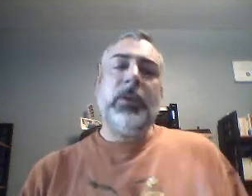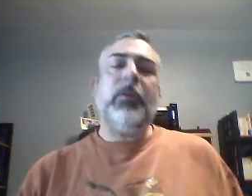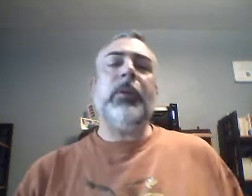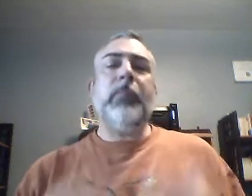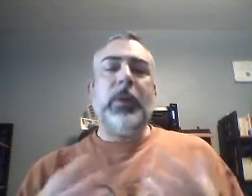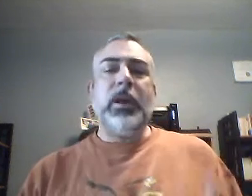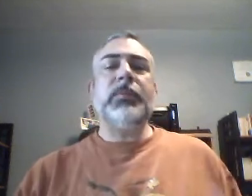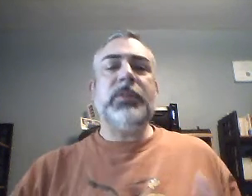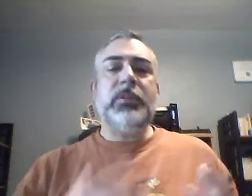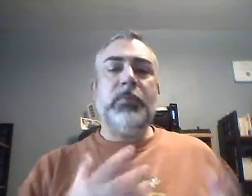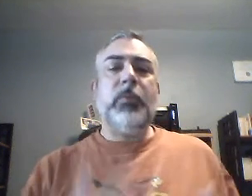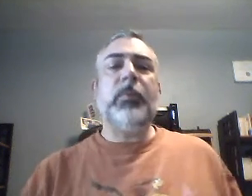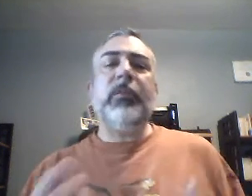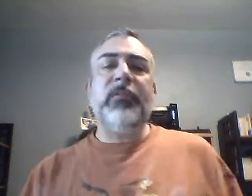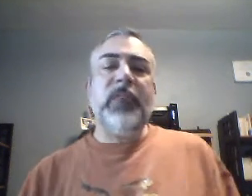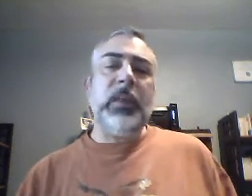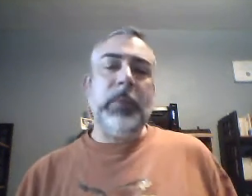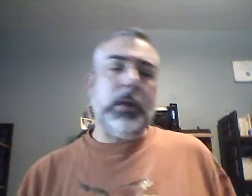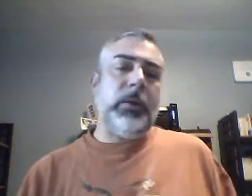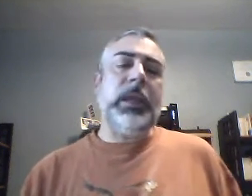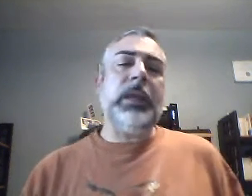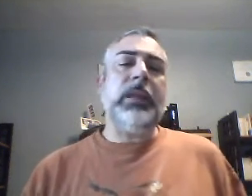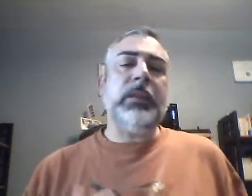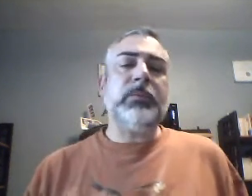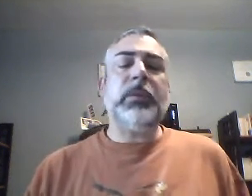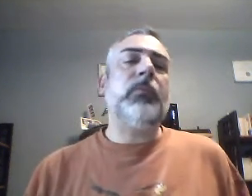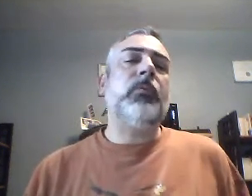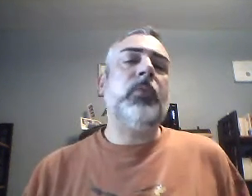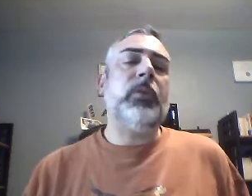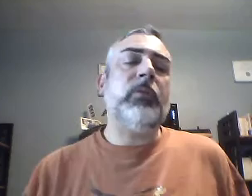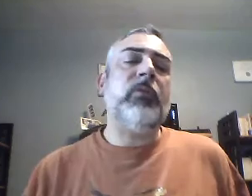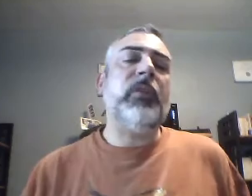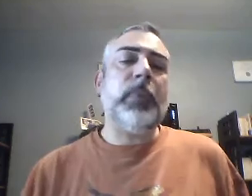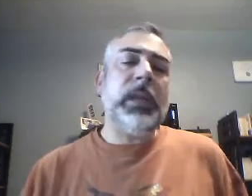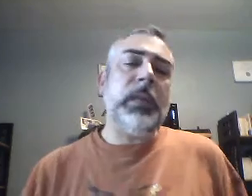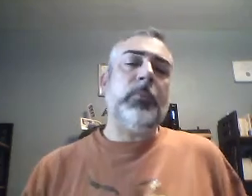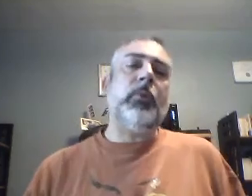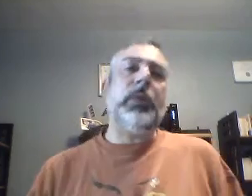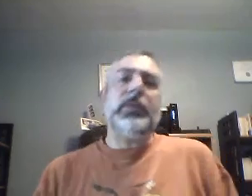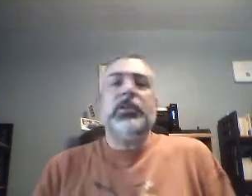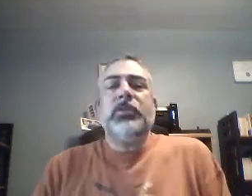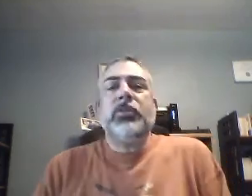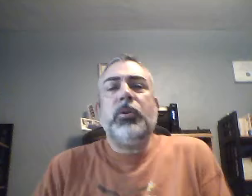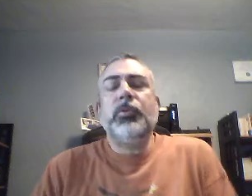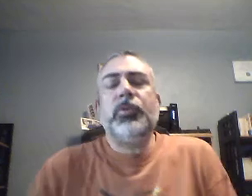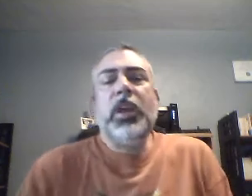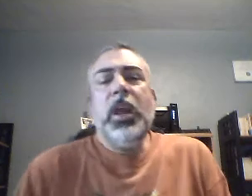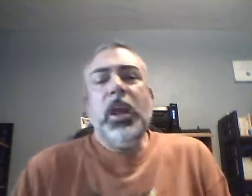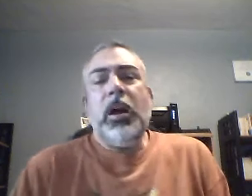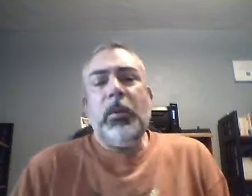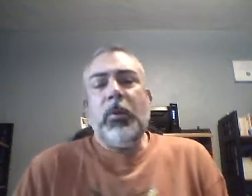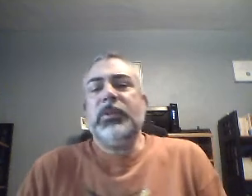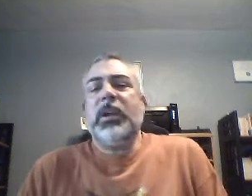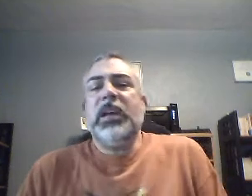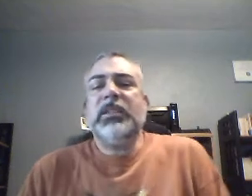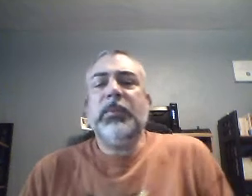spirit encompasses both male and female, and these were like really revered people in indigenous cultures. Also, the concept of